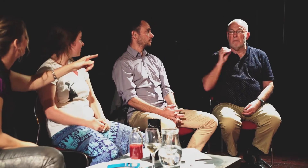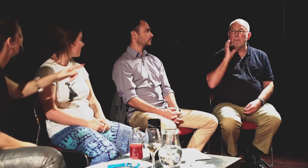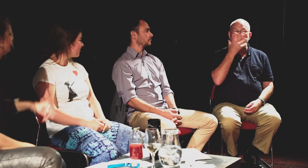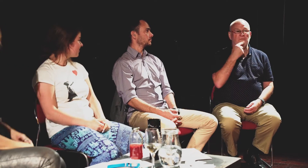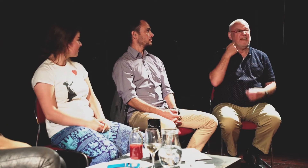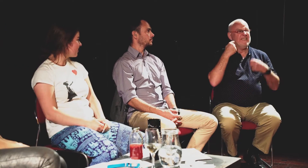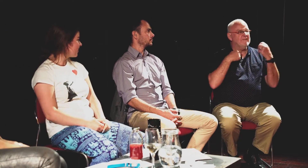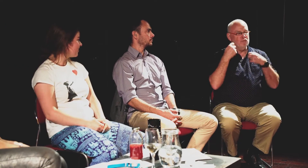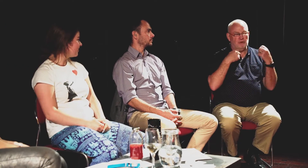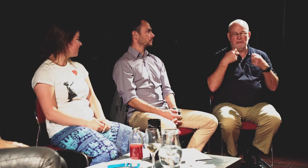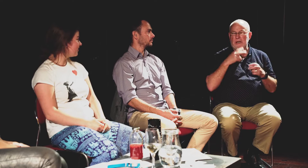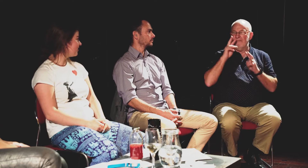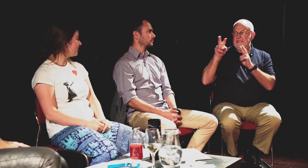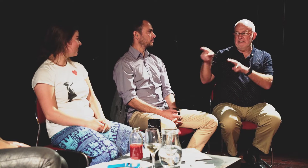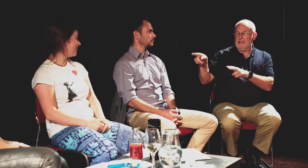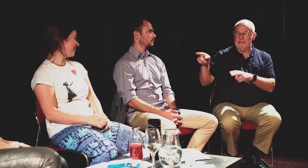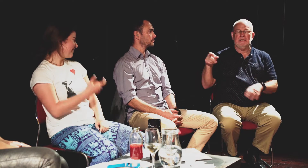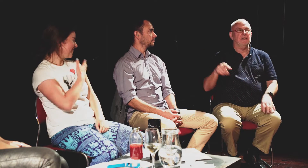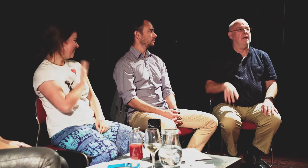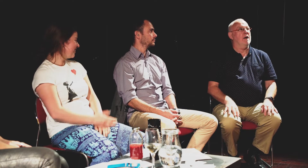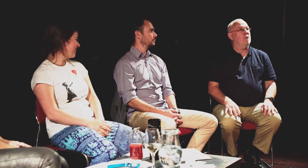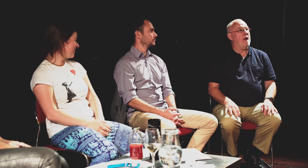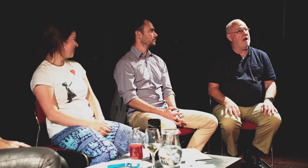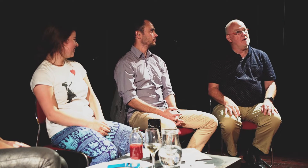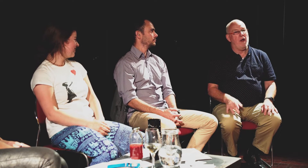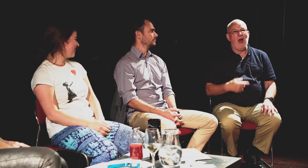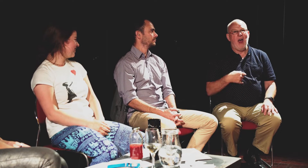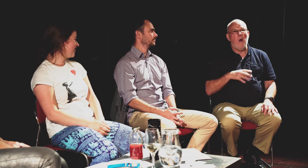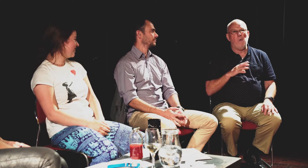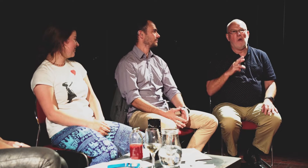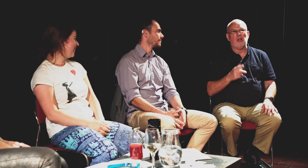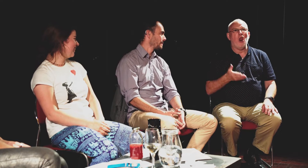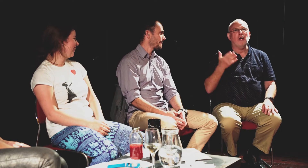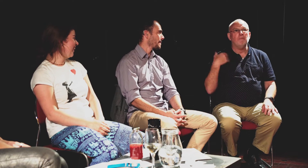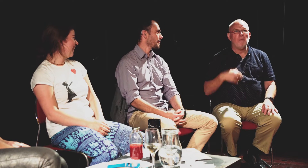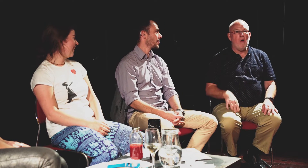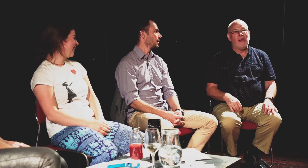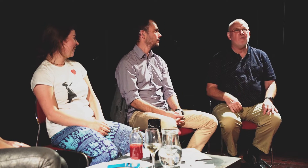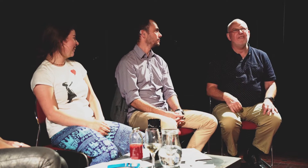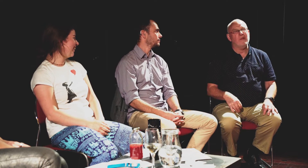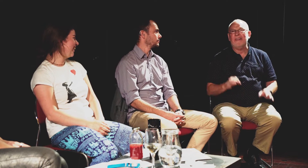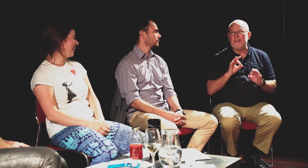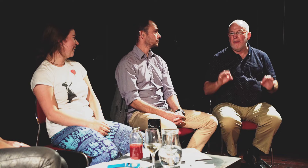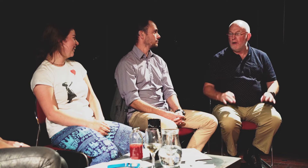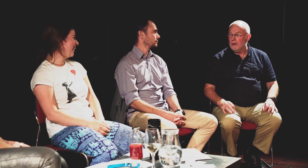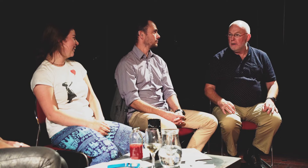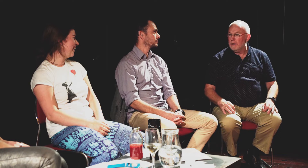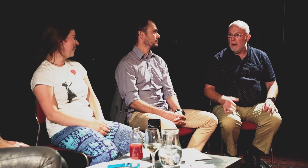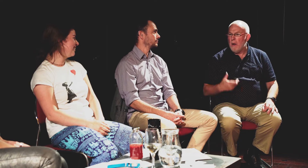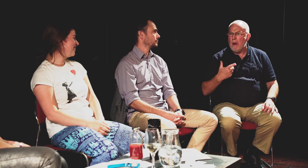Tony. Plus, when you watch Megan, she's got beautiful facial expressions, Thank you. So I wish I had to do that. Yeah, I can't do